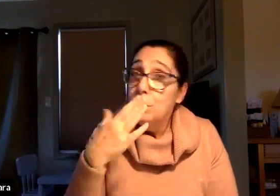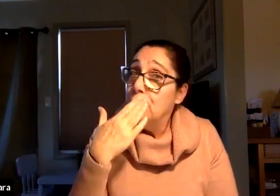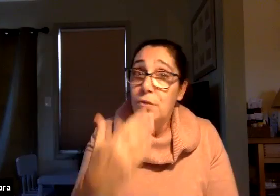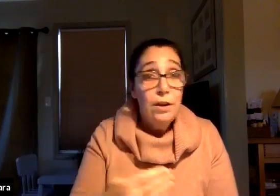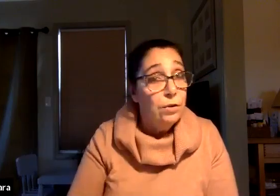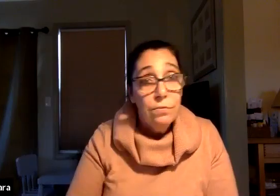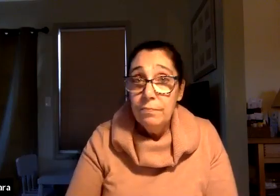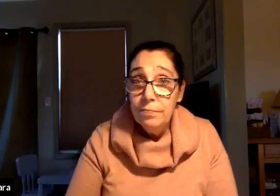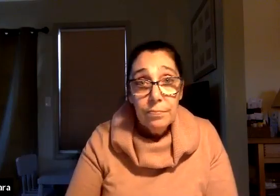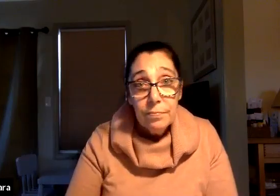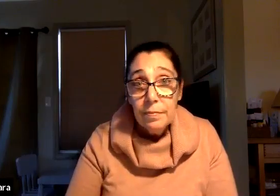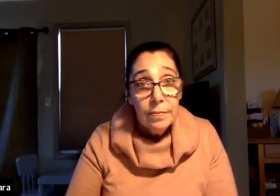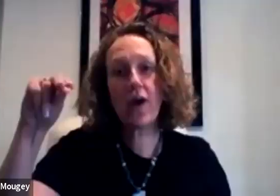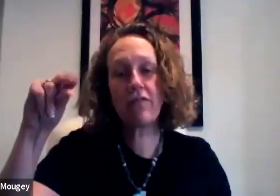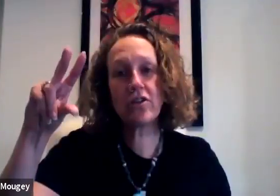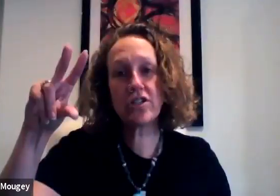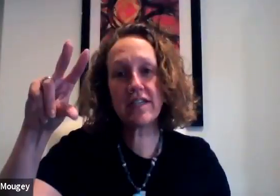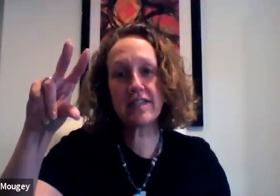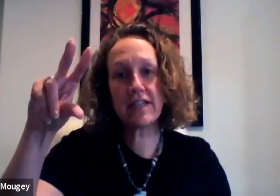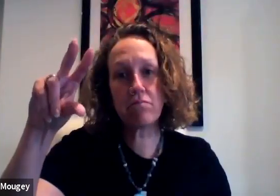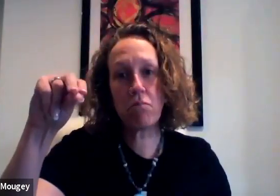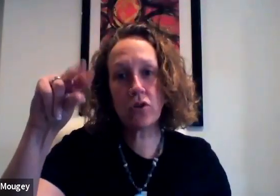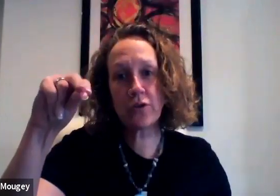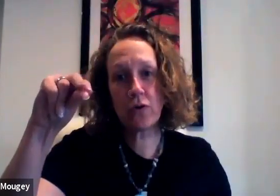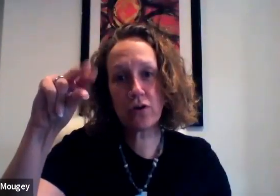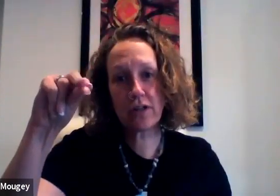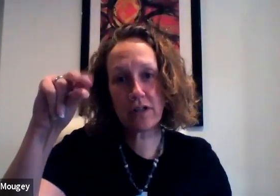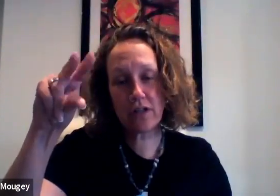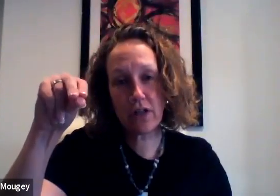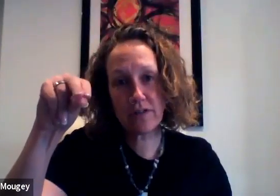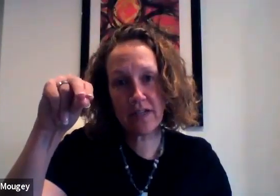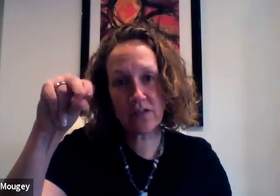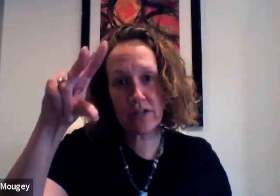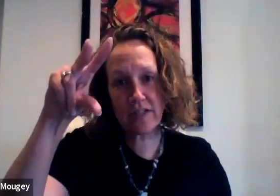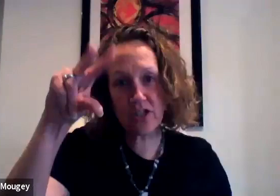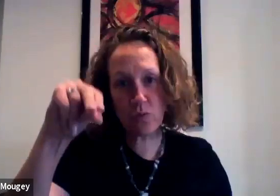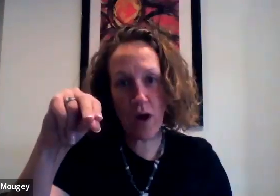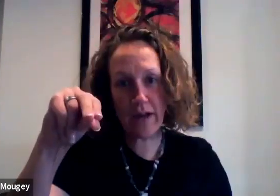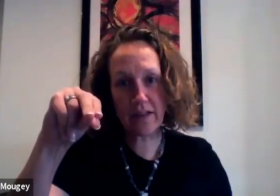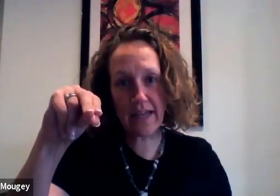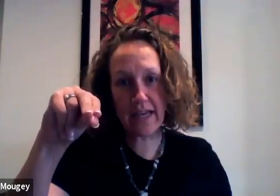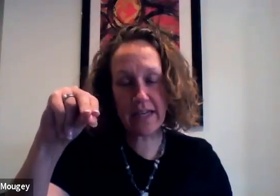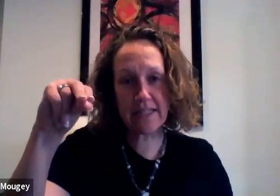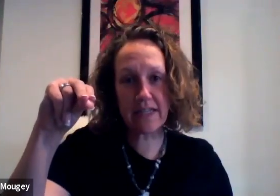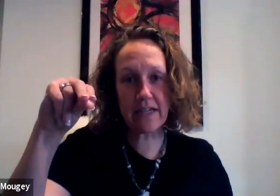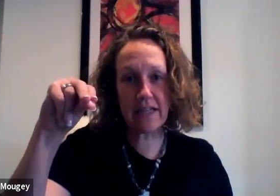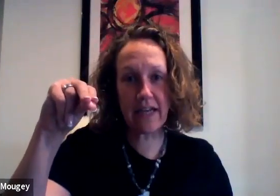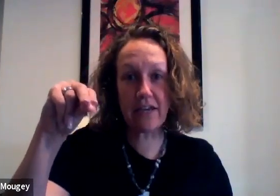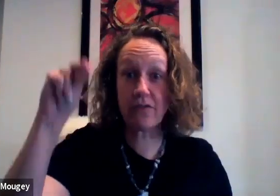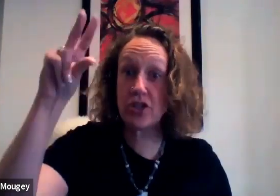No, thank you. Do you ever just, is it multiple closings or is it just one? Like, and is it like, if you just do